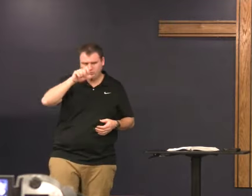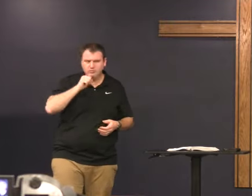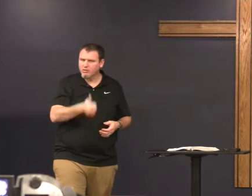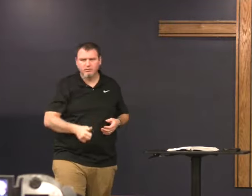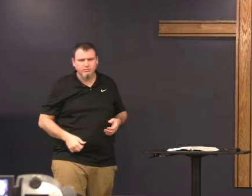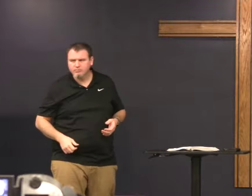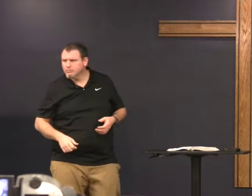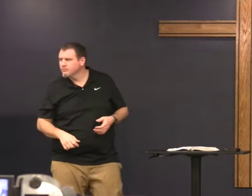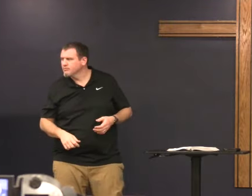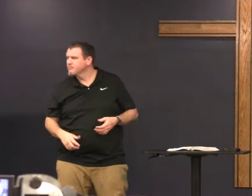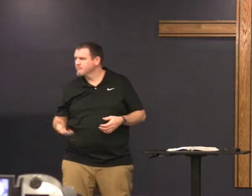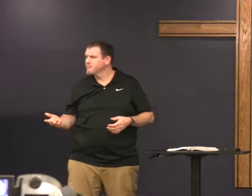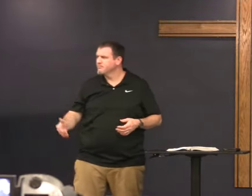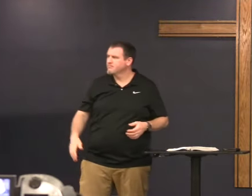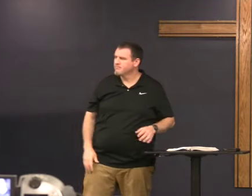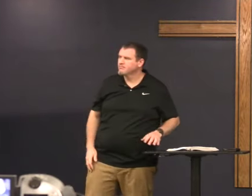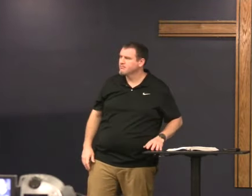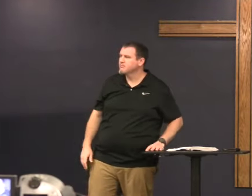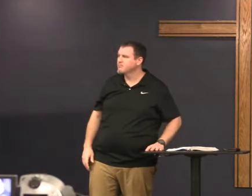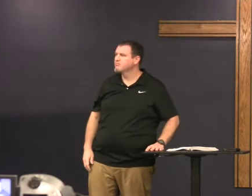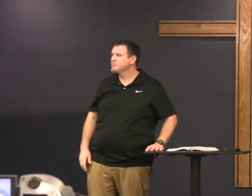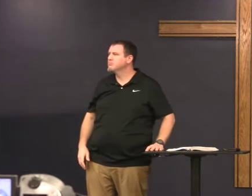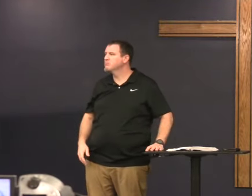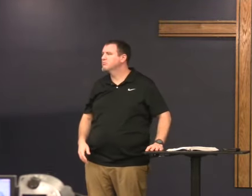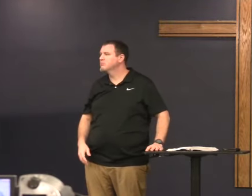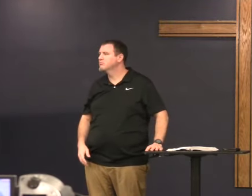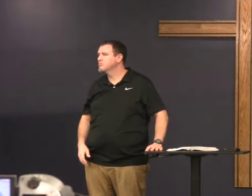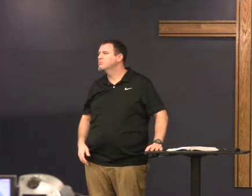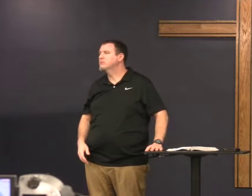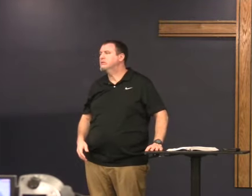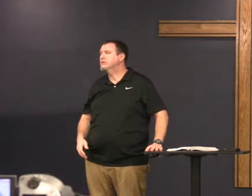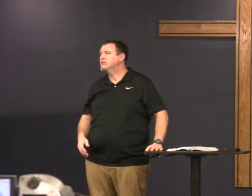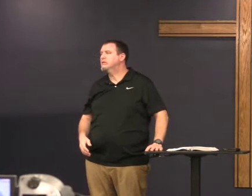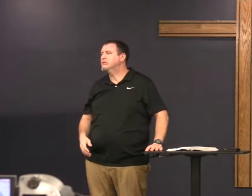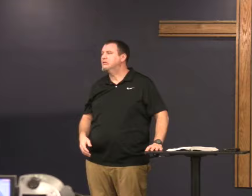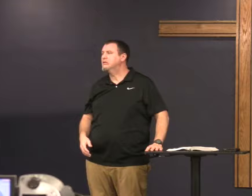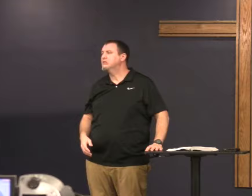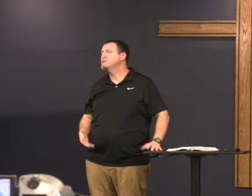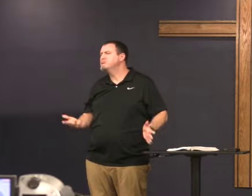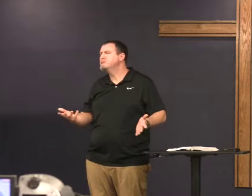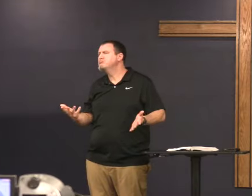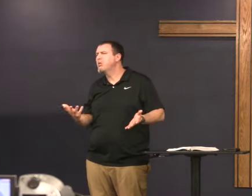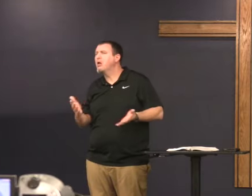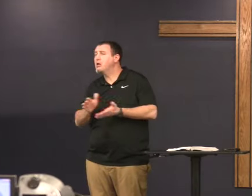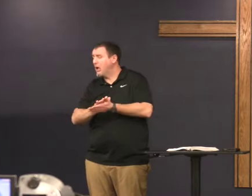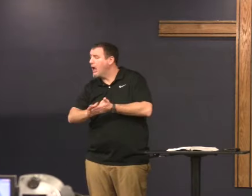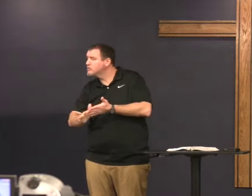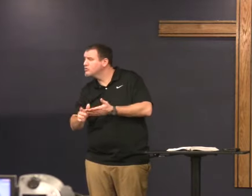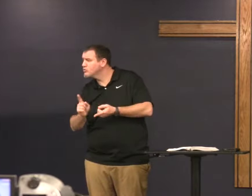he didn't suppress them into slavery like the Egyptians did. But he did.